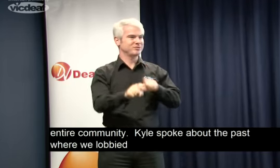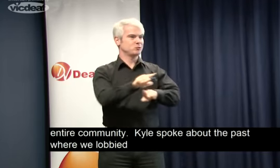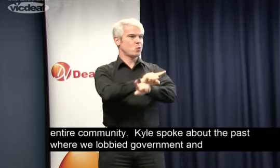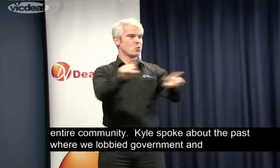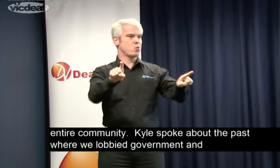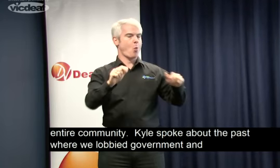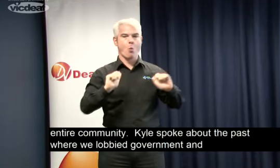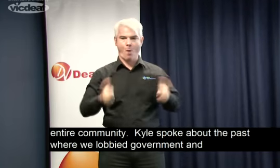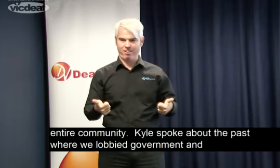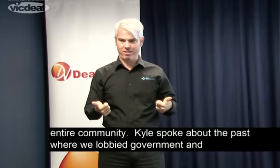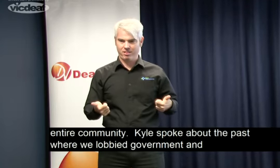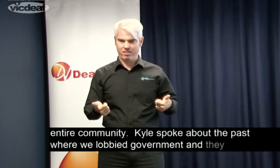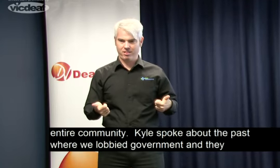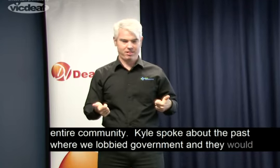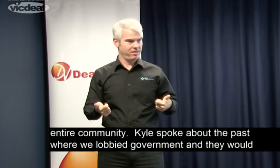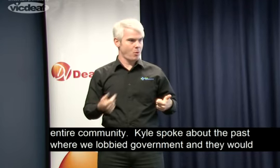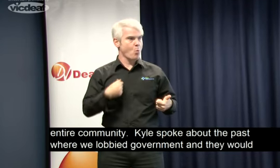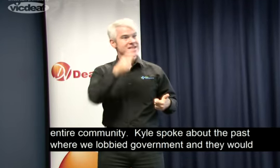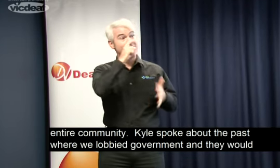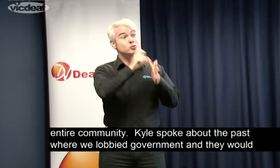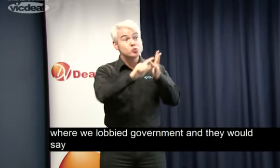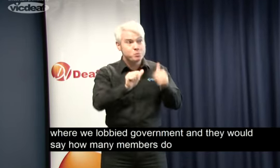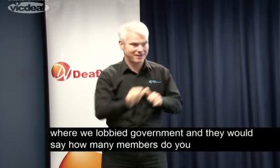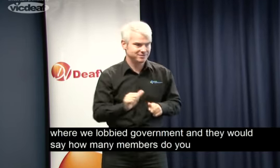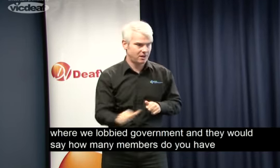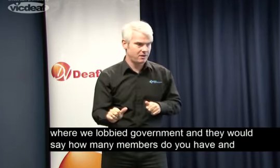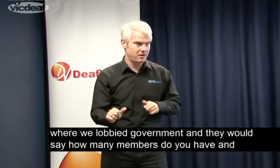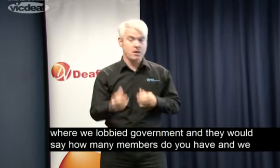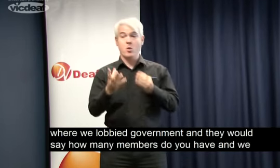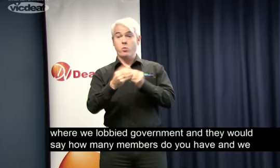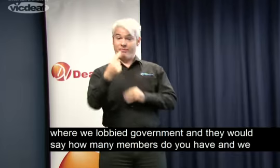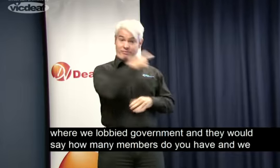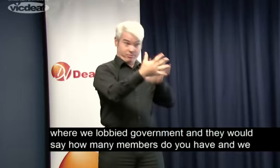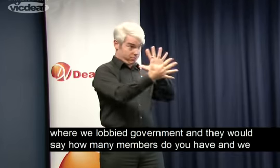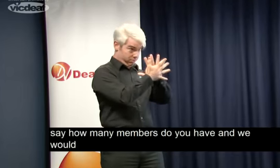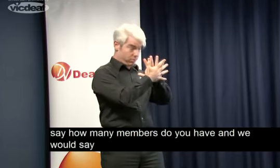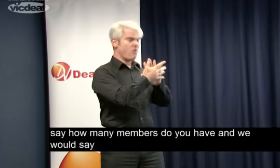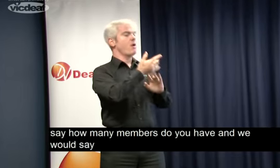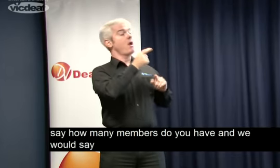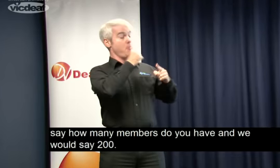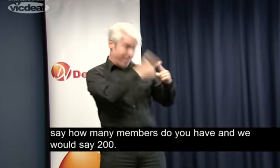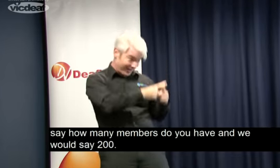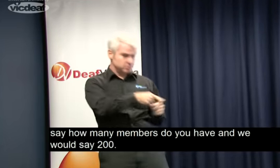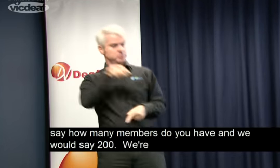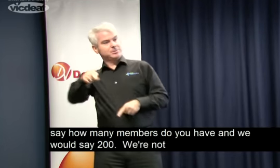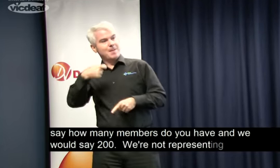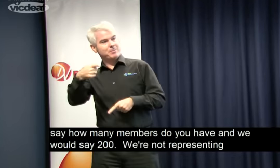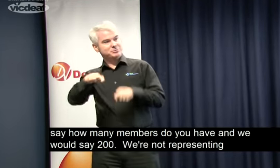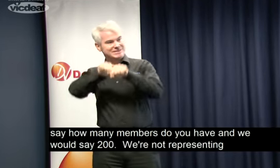And it means that we're not really representing you well enough if that's the stat we're coming up with. We can do better. And with this symbol